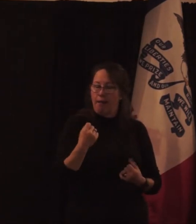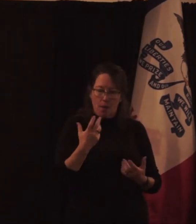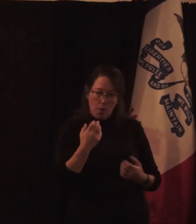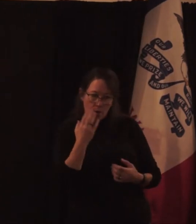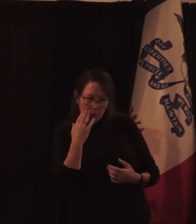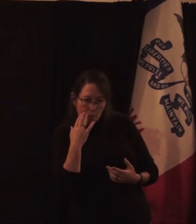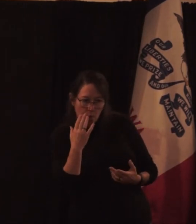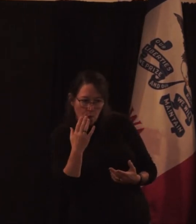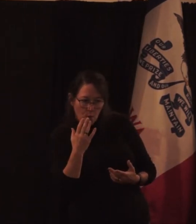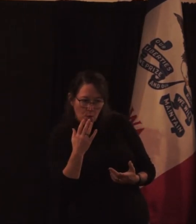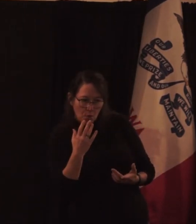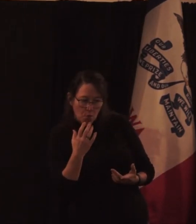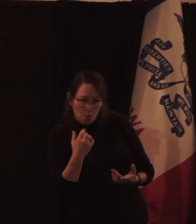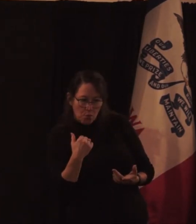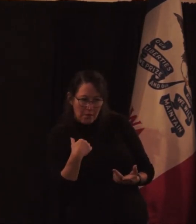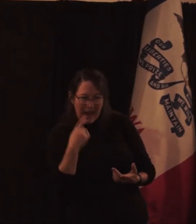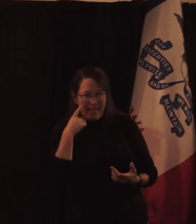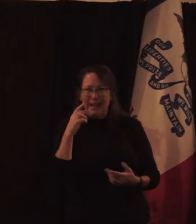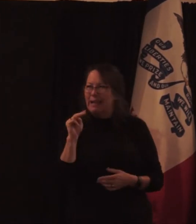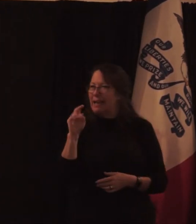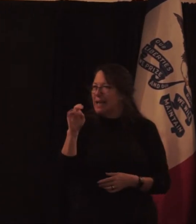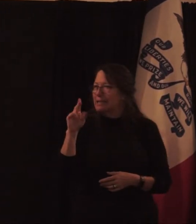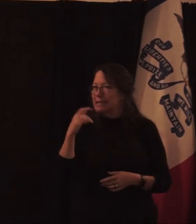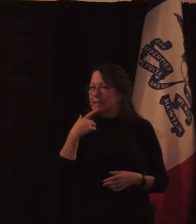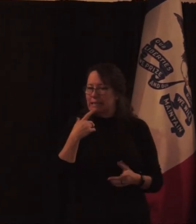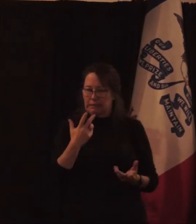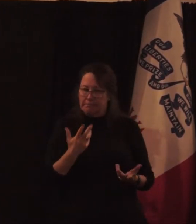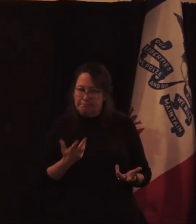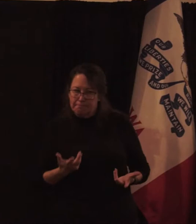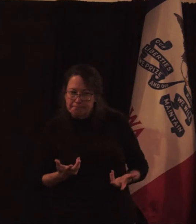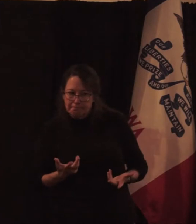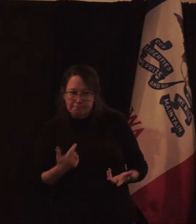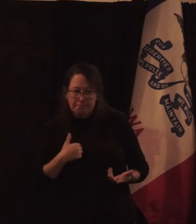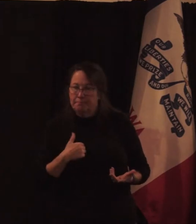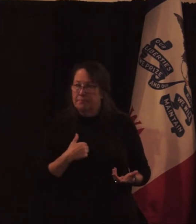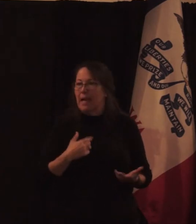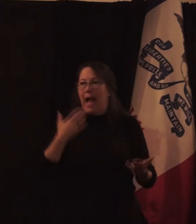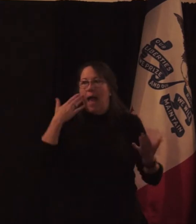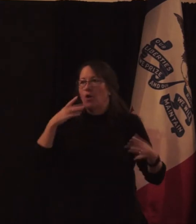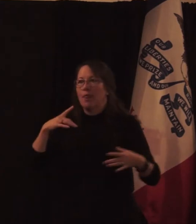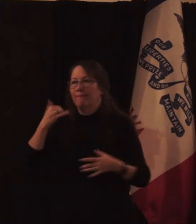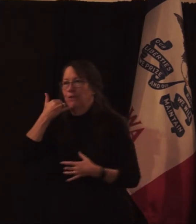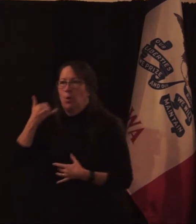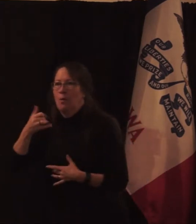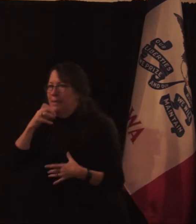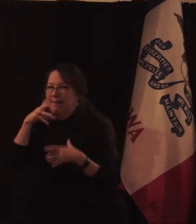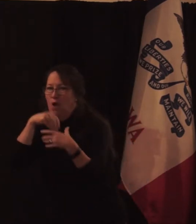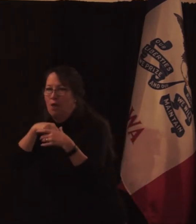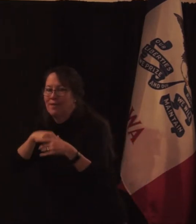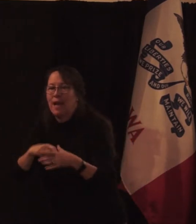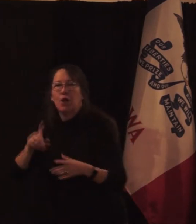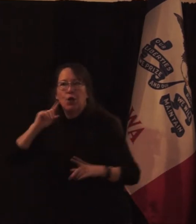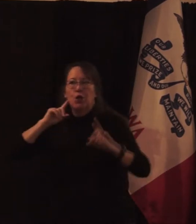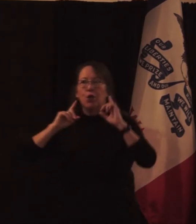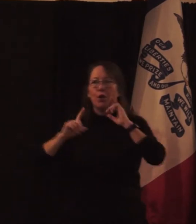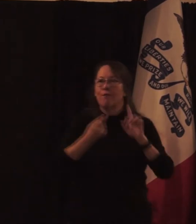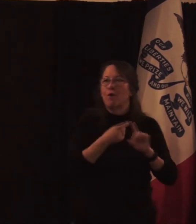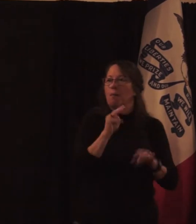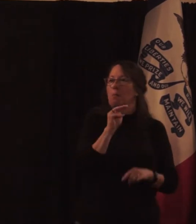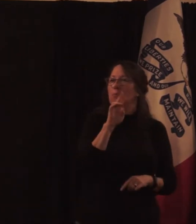know I think Nancy said something like, well, I wasn't privy to the phone call. I knew it from Marcus'